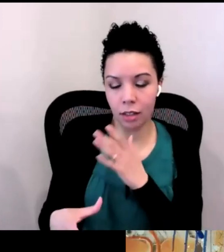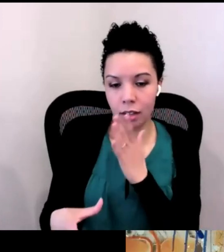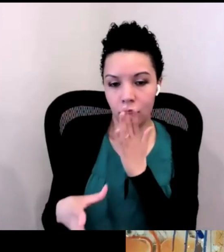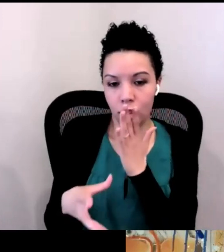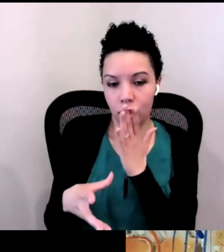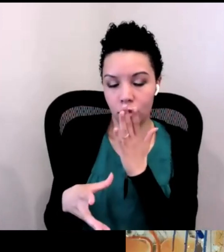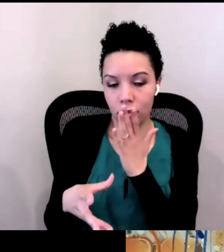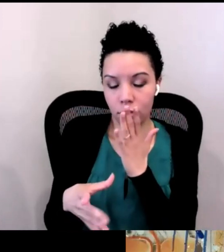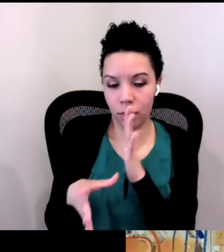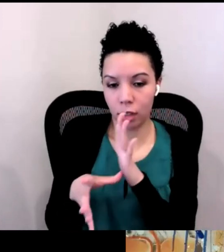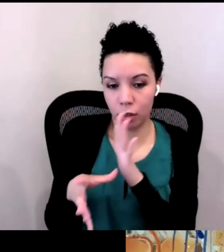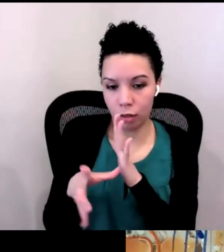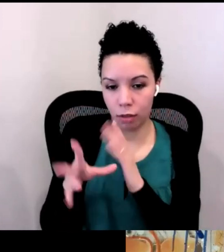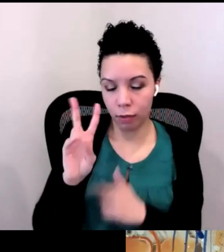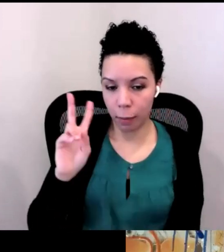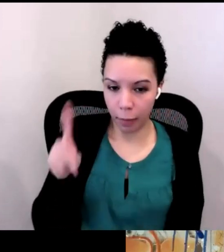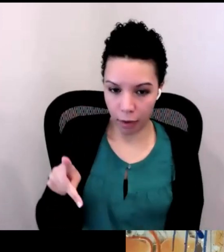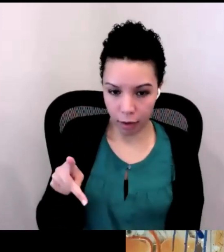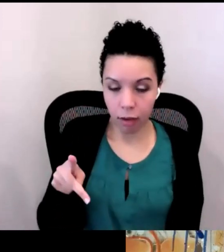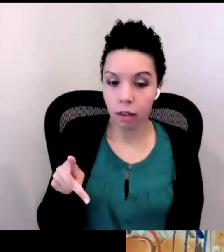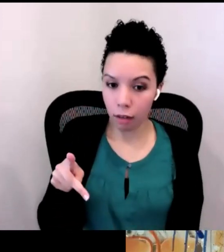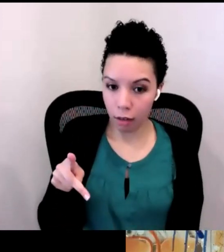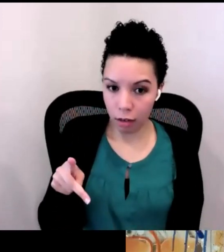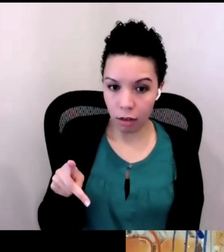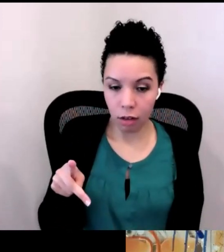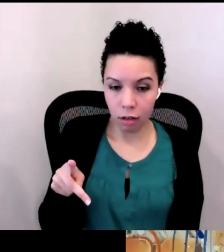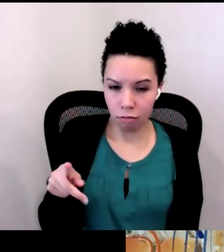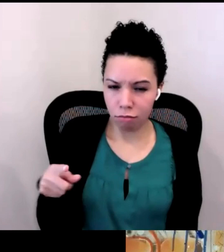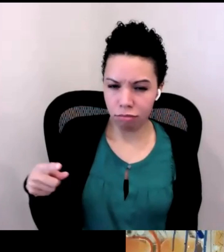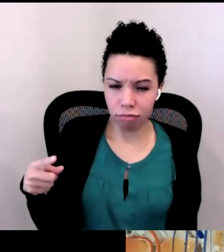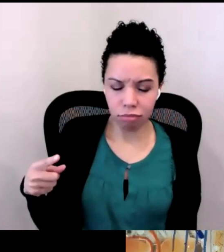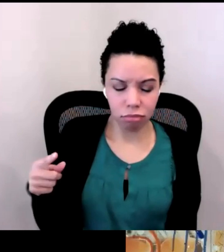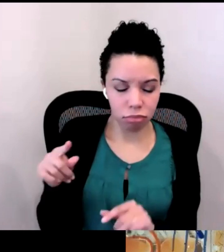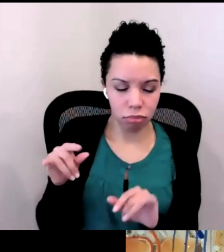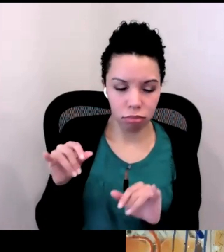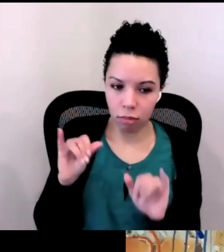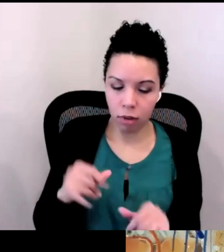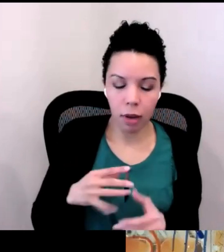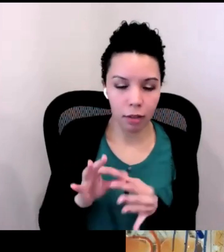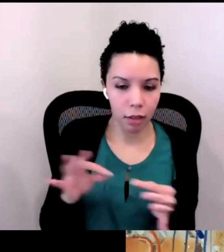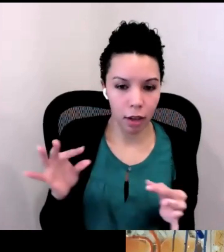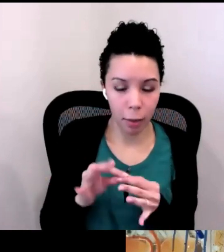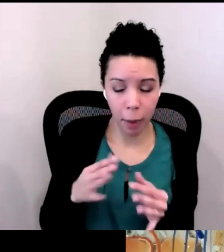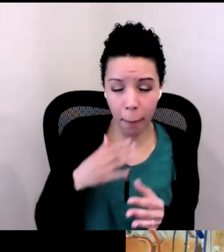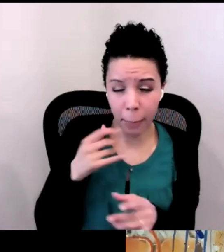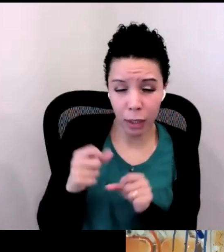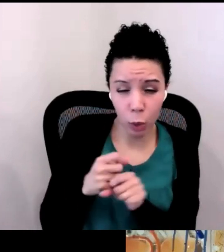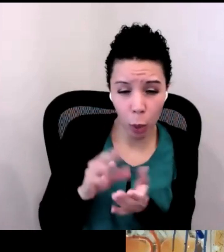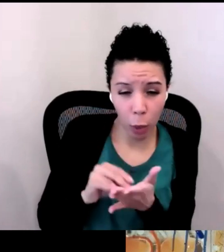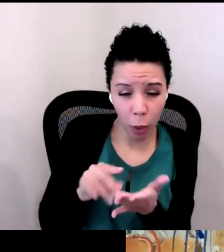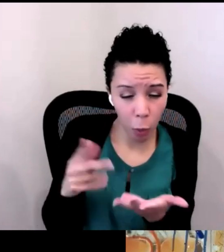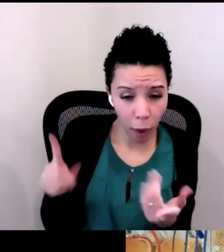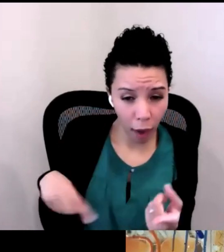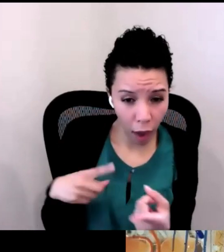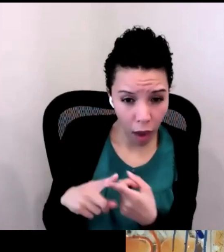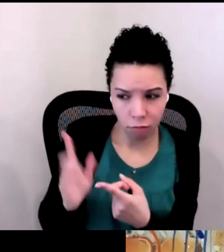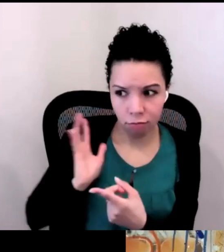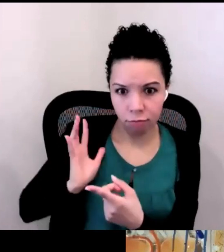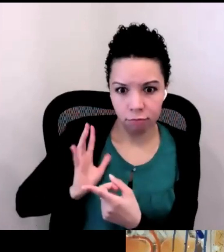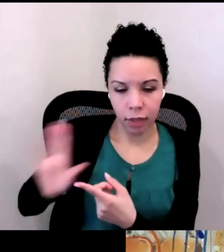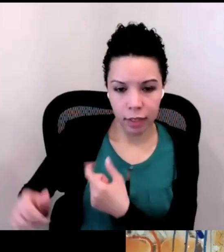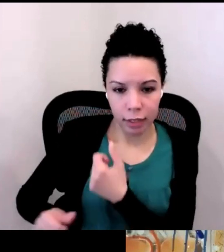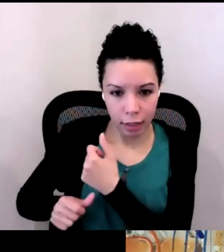my interns the best years of learning were being his assistant, because I heard every single